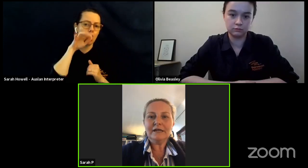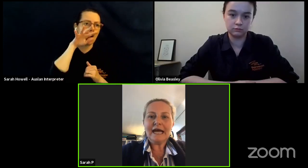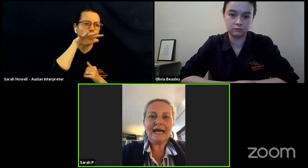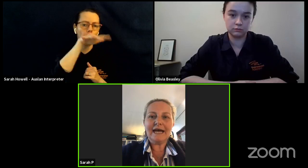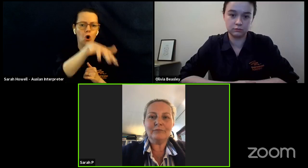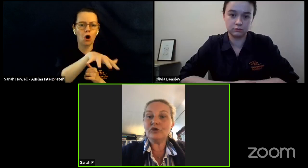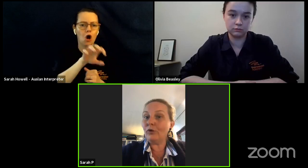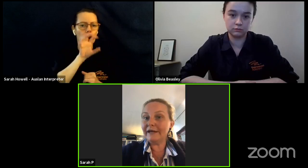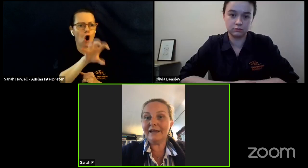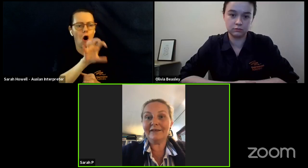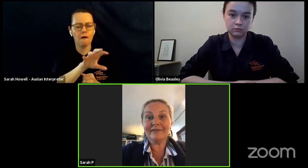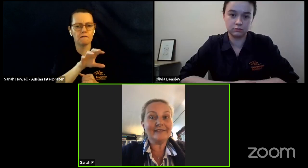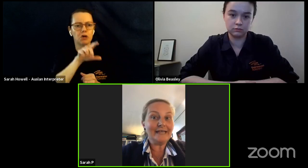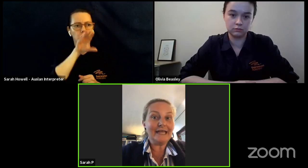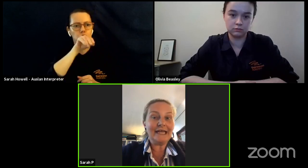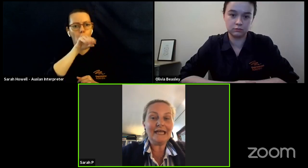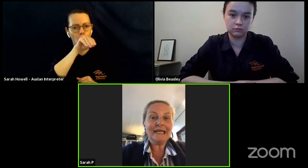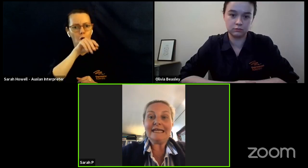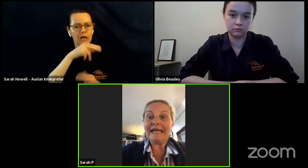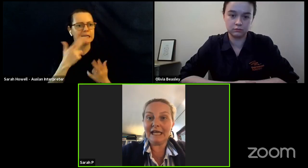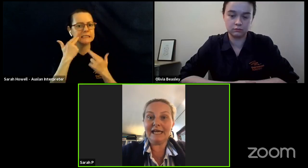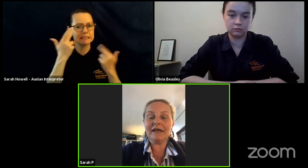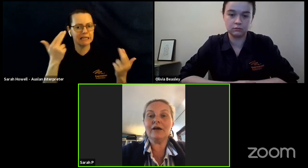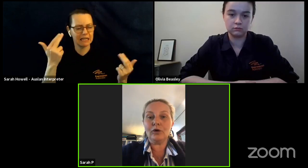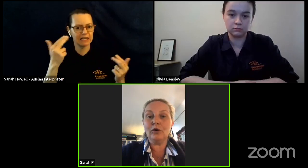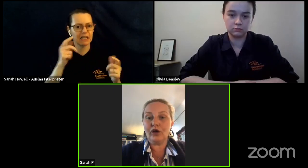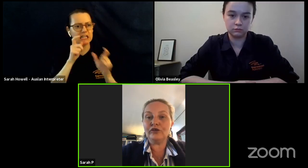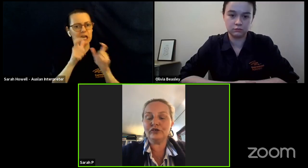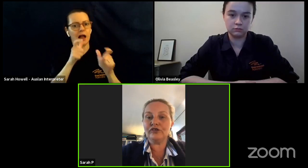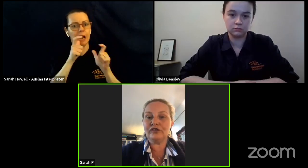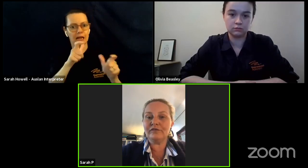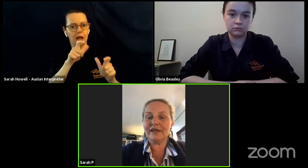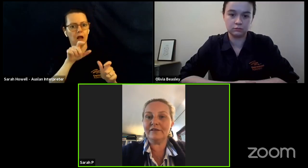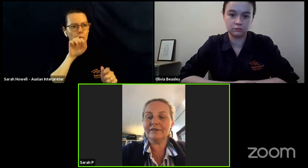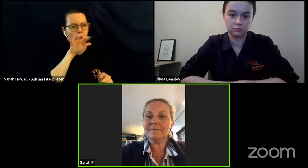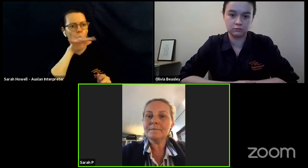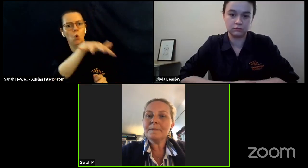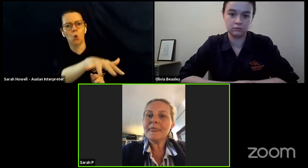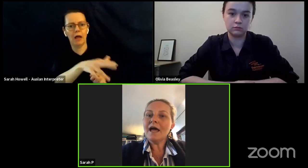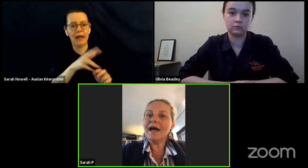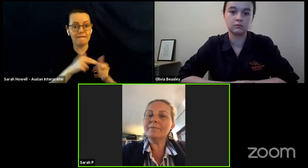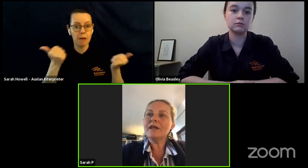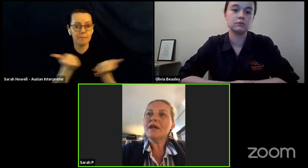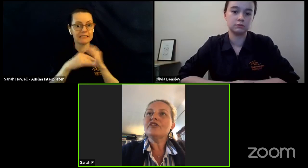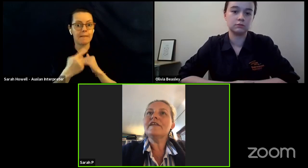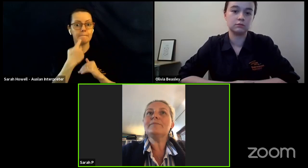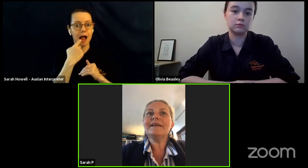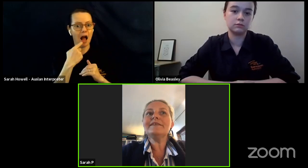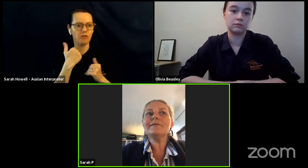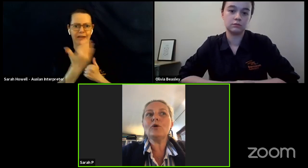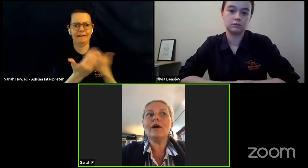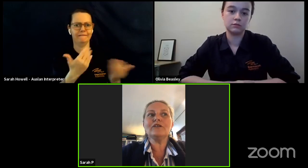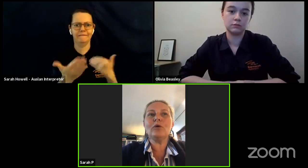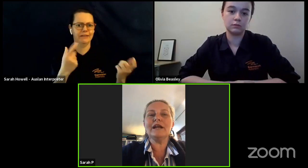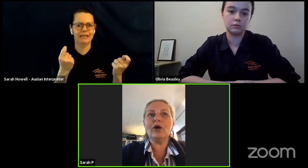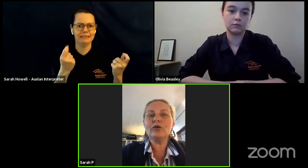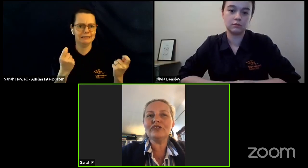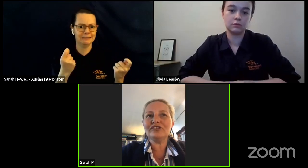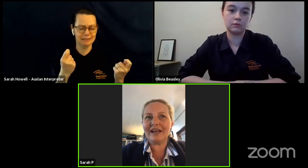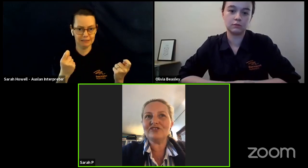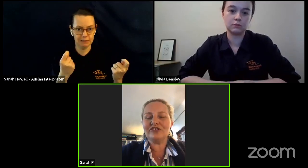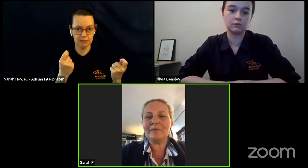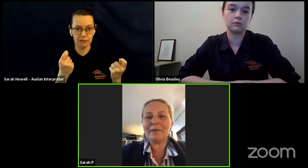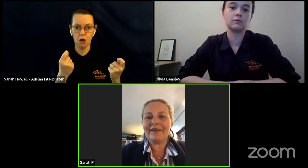coughing, talking, singing, yelling, all those sorts of things. So there's been some quite